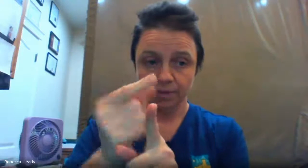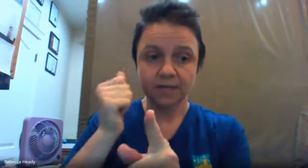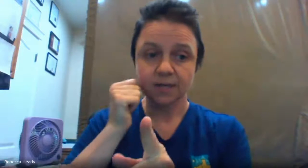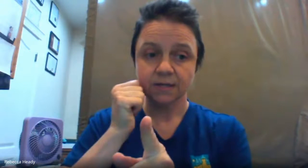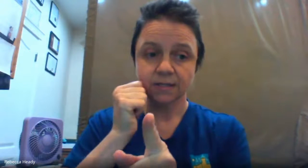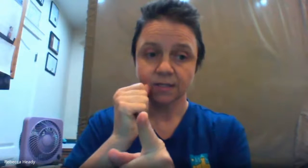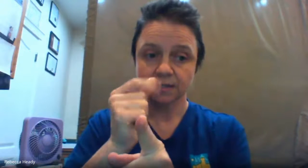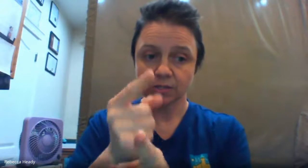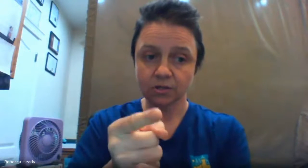sister,